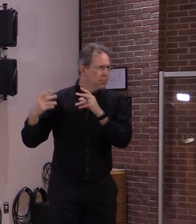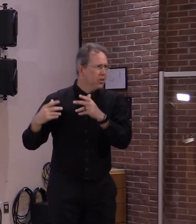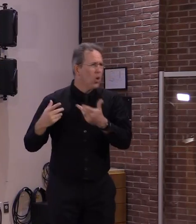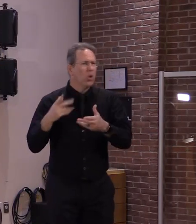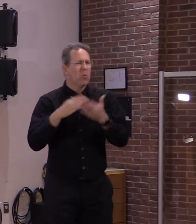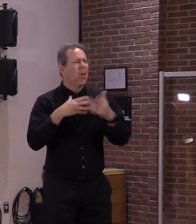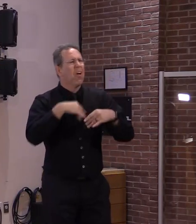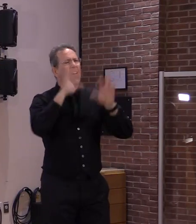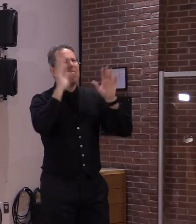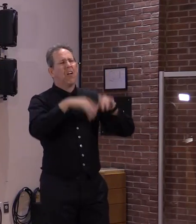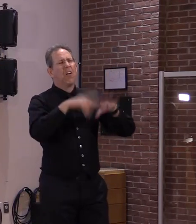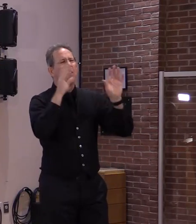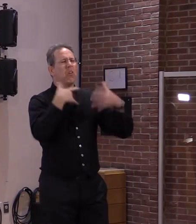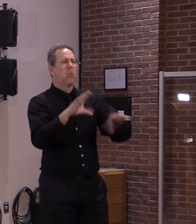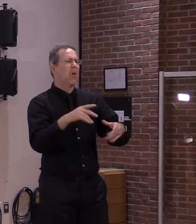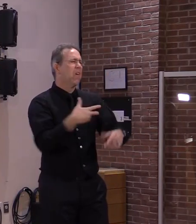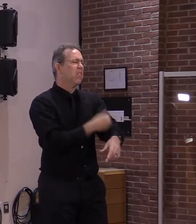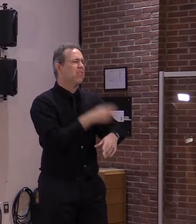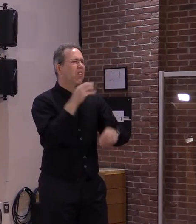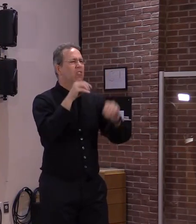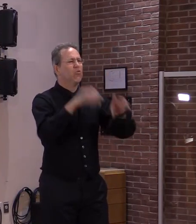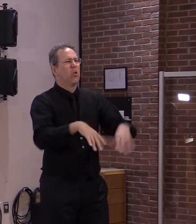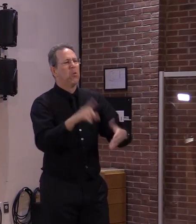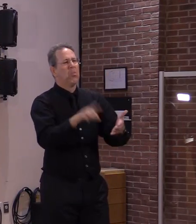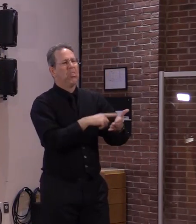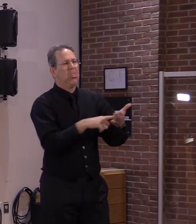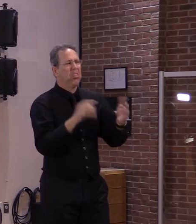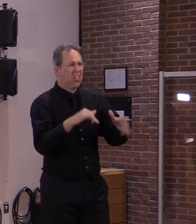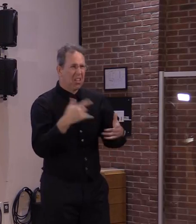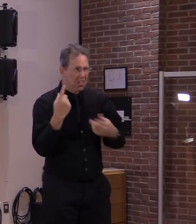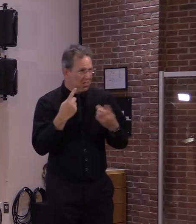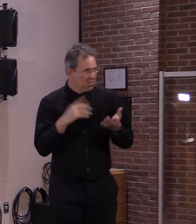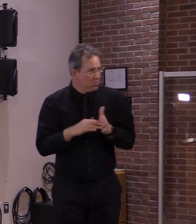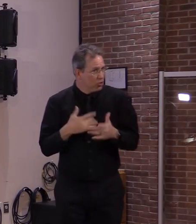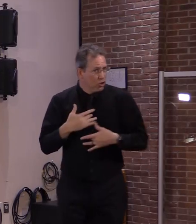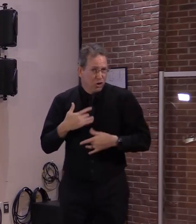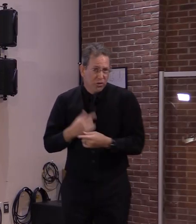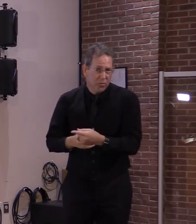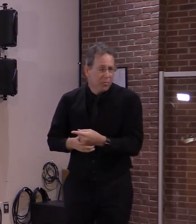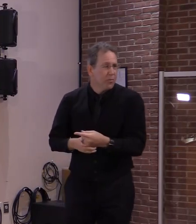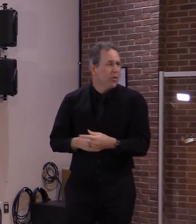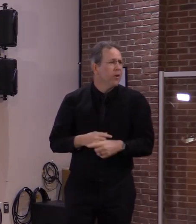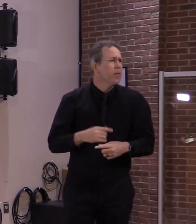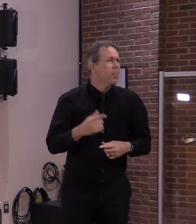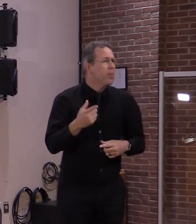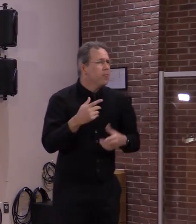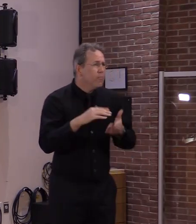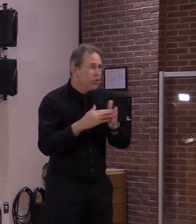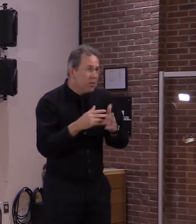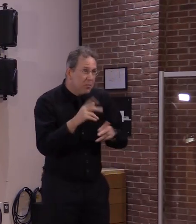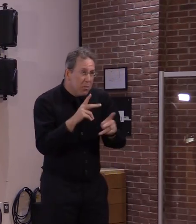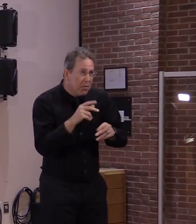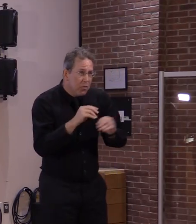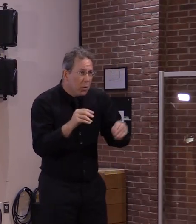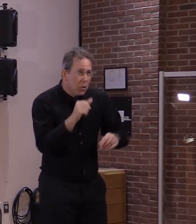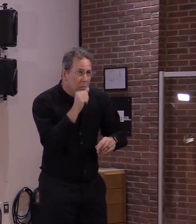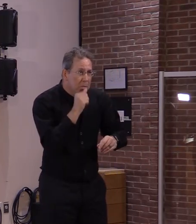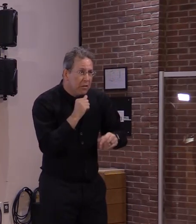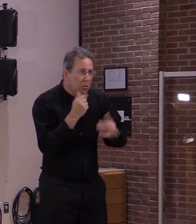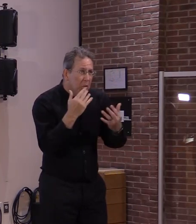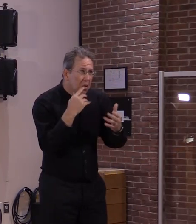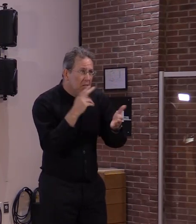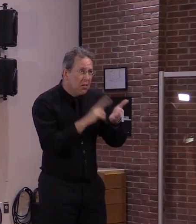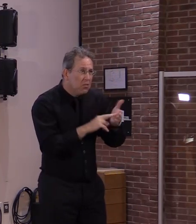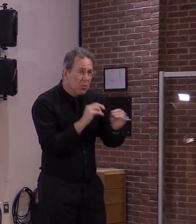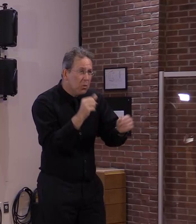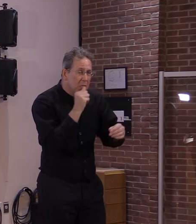Like, well, it will make people more hesitant because they have to wait. Right, yeah. So, you know, the survey data shows that Vermont's the least hesitant state in the country, I mean, tied with